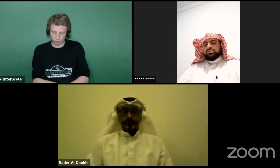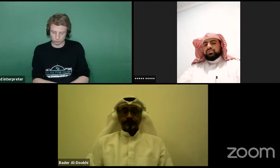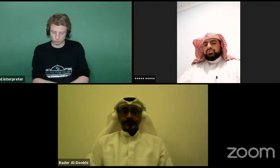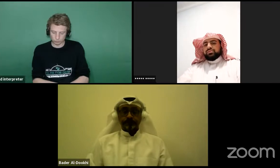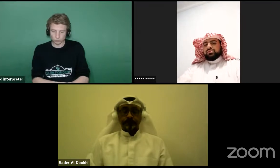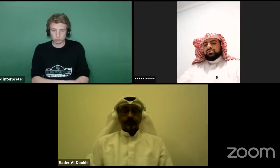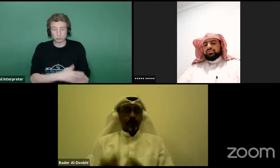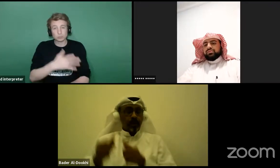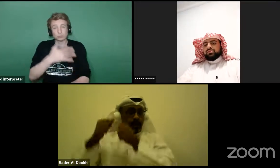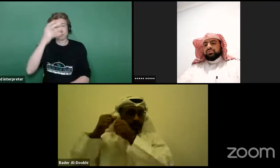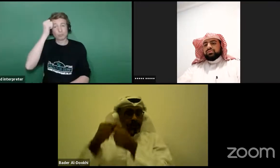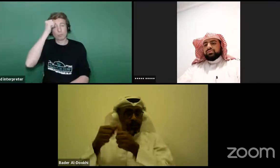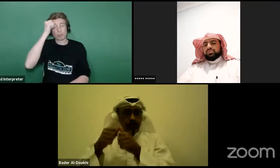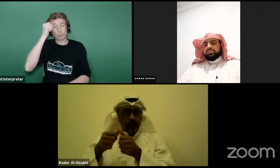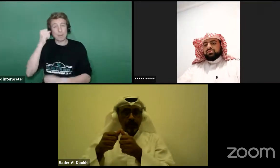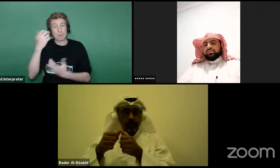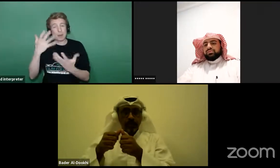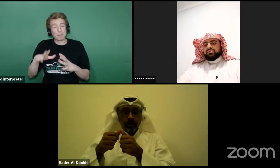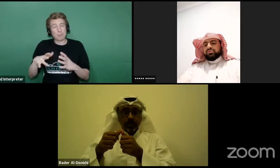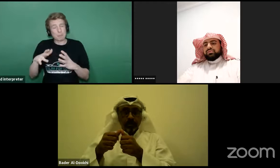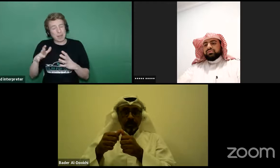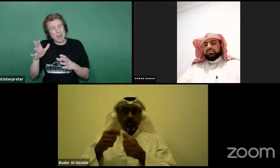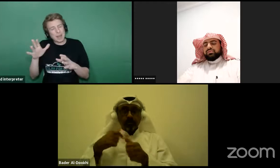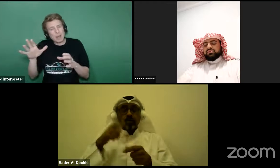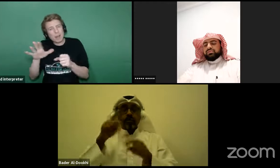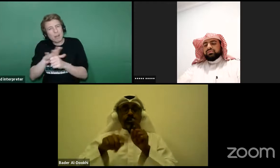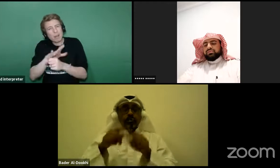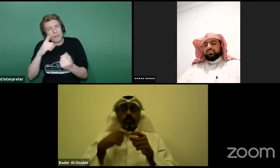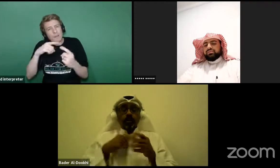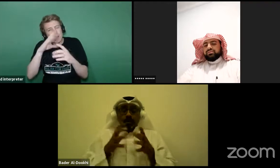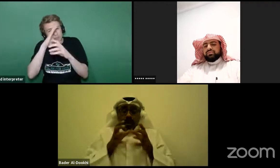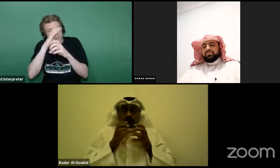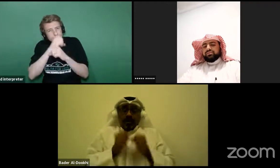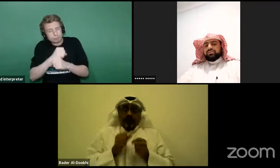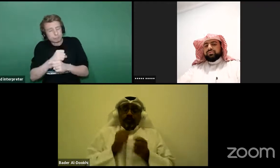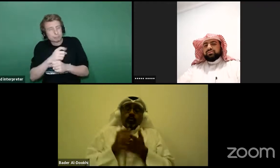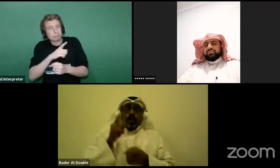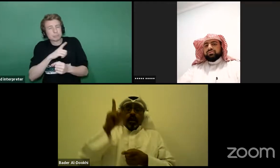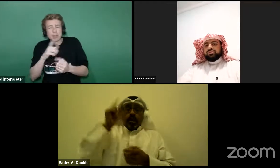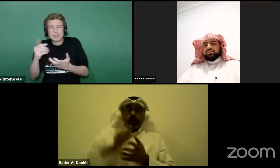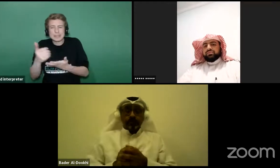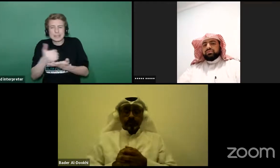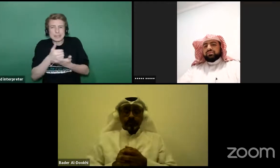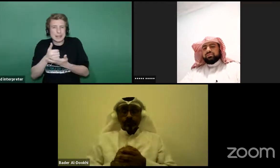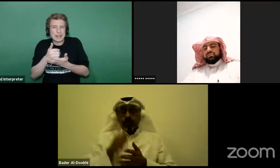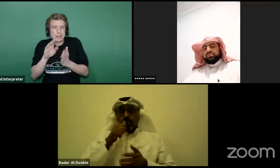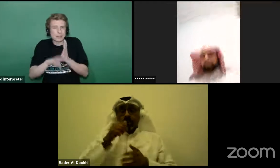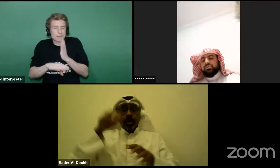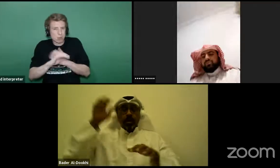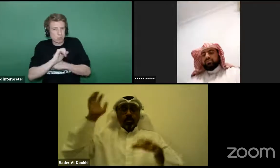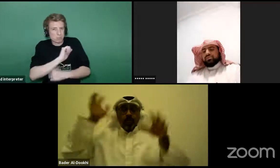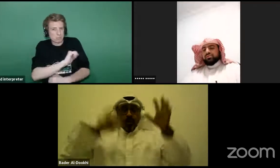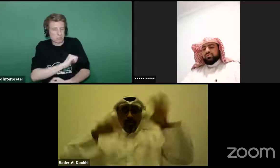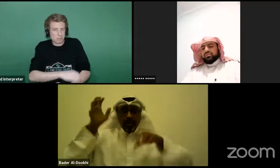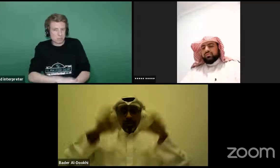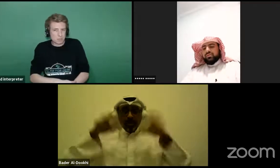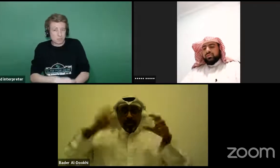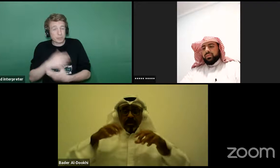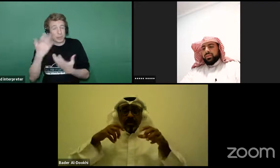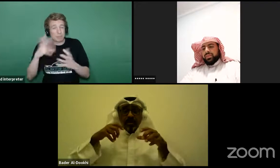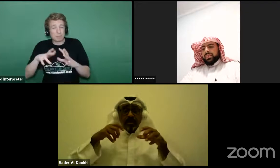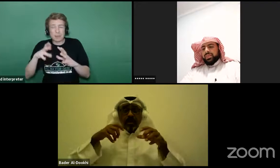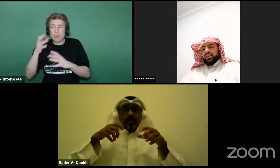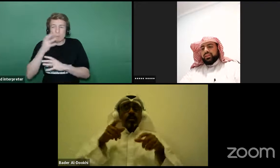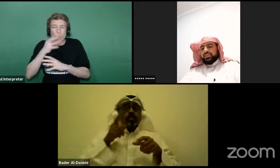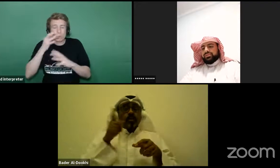Remember when he covered you with a slumber as a security from him, and he caused water to descend on you from the sky,